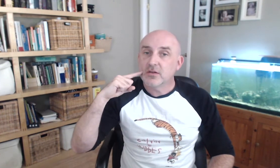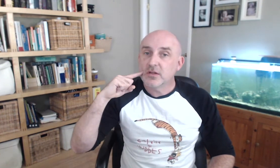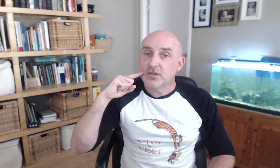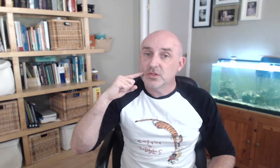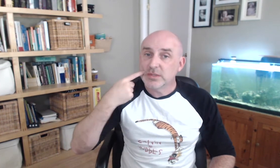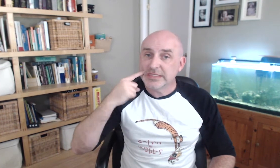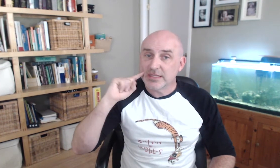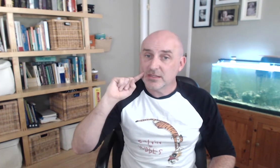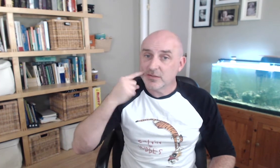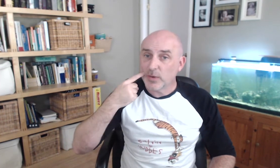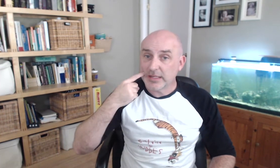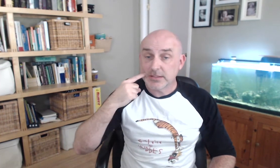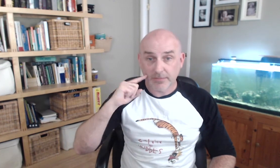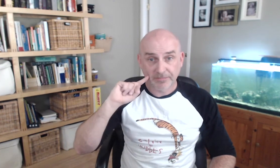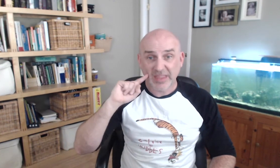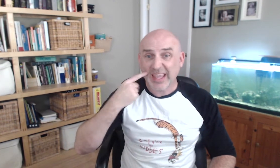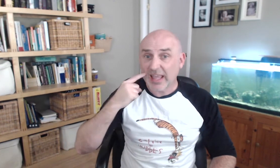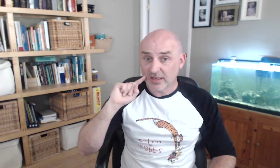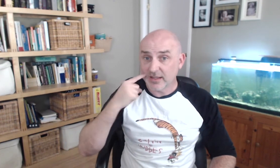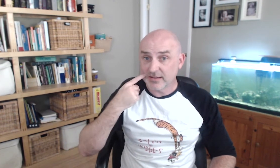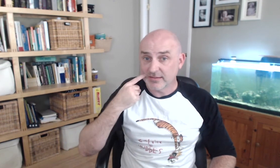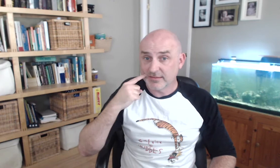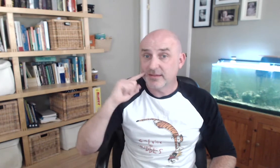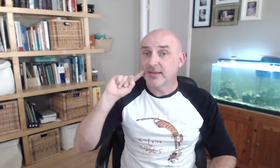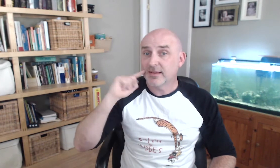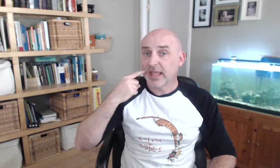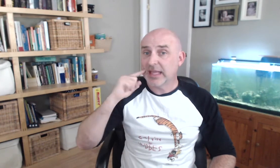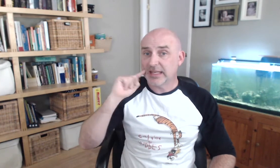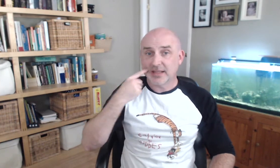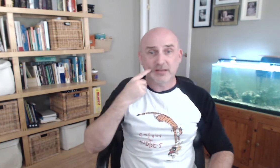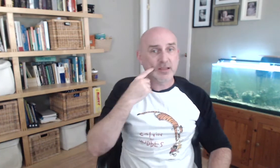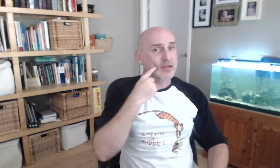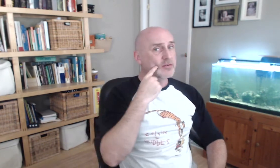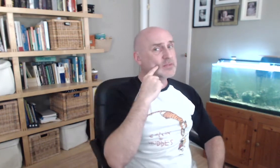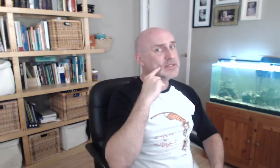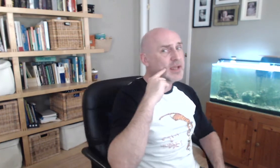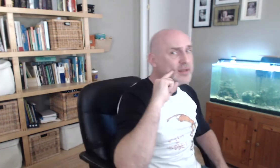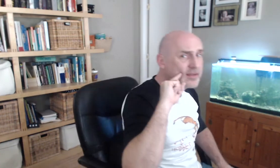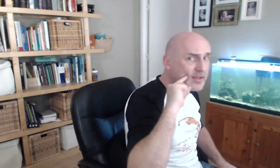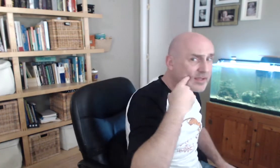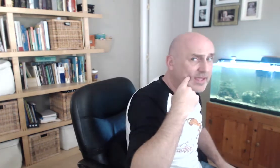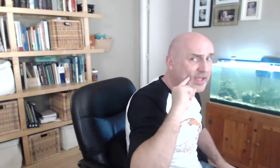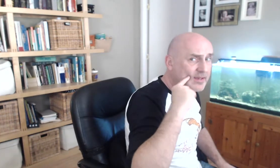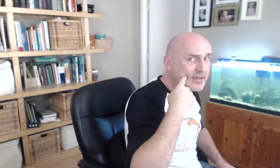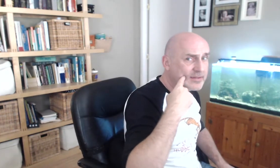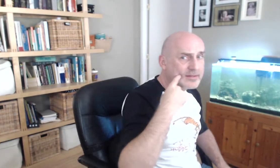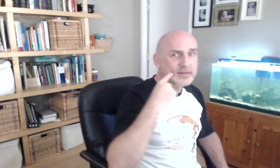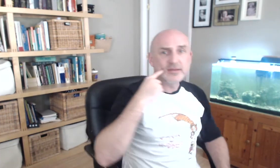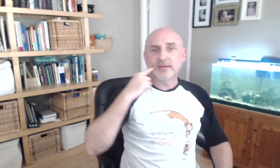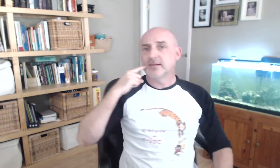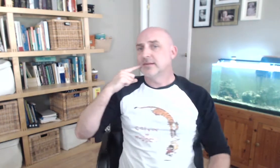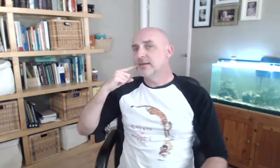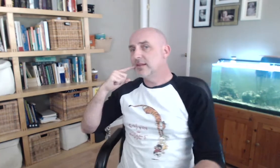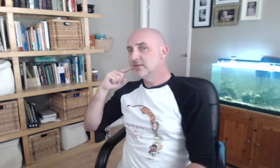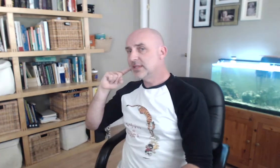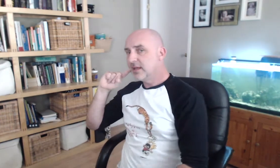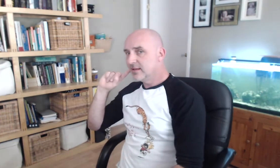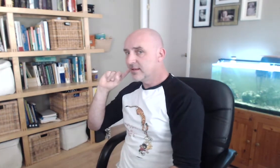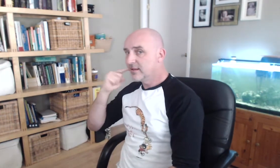gonna twist it twice. Candy, candy. Okay, from the side, candy. Other side,